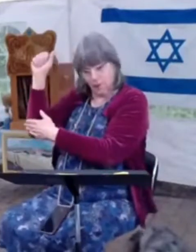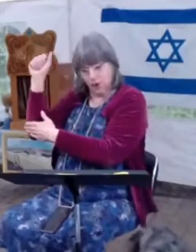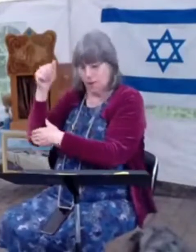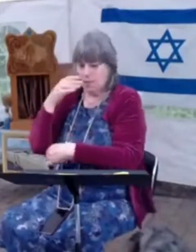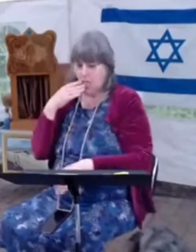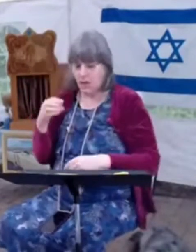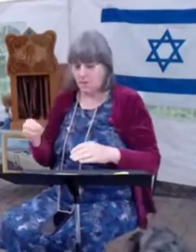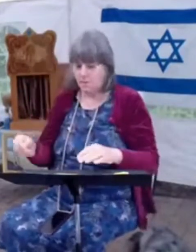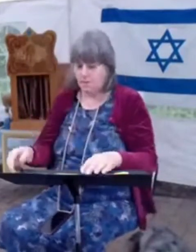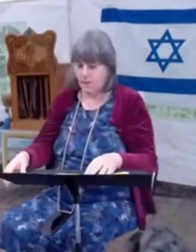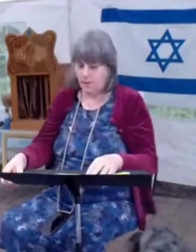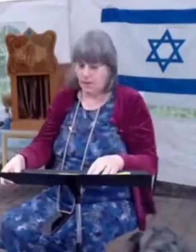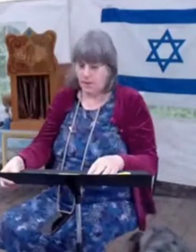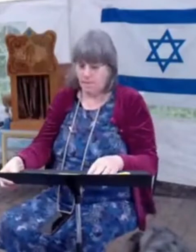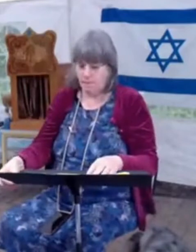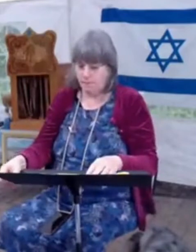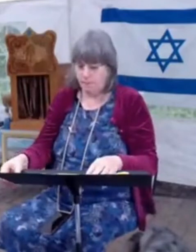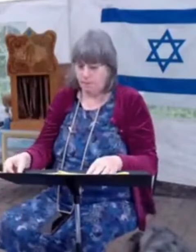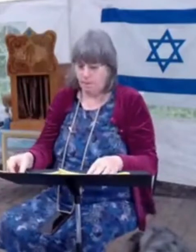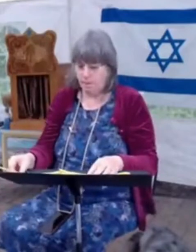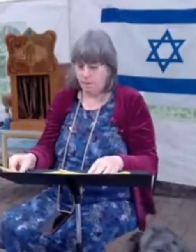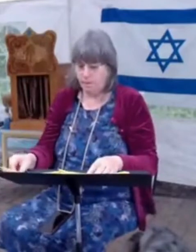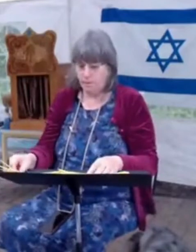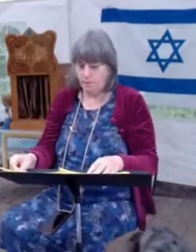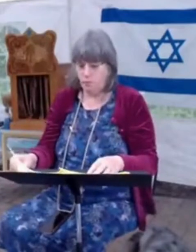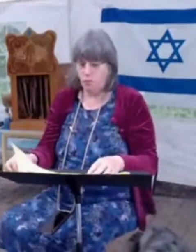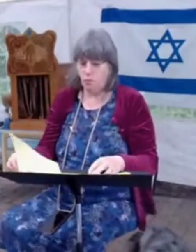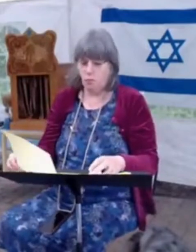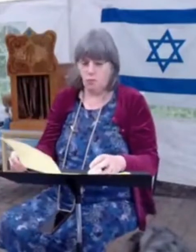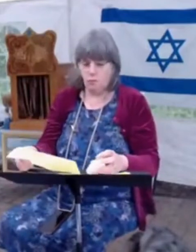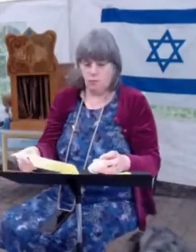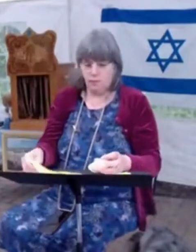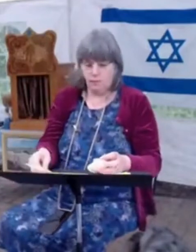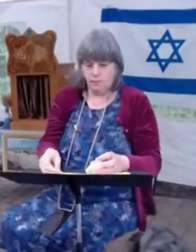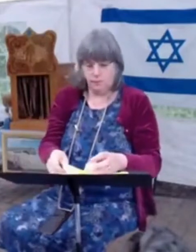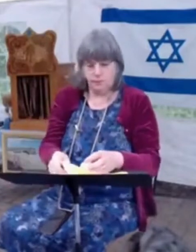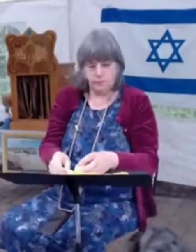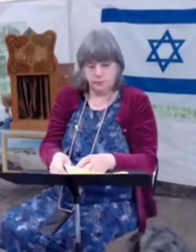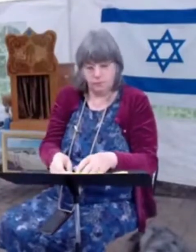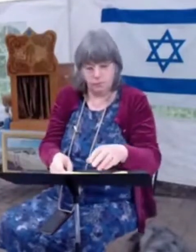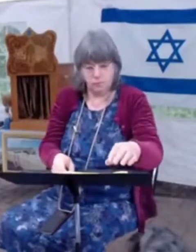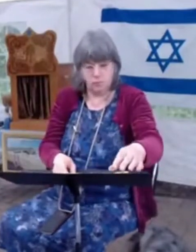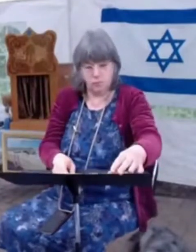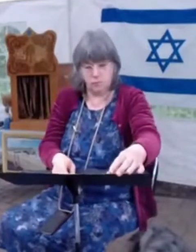facet of the Besorah in its application.